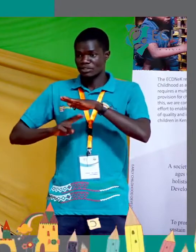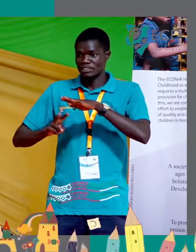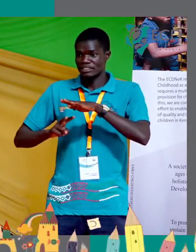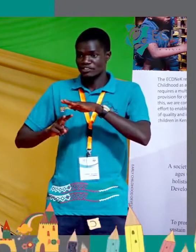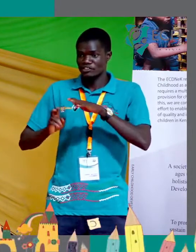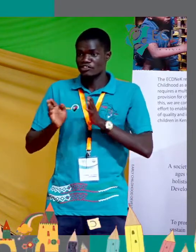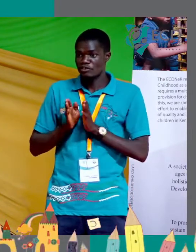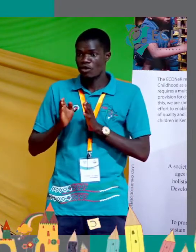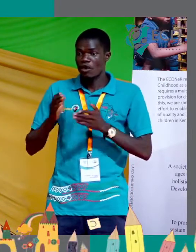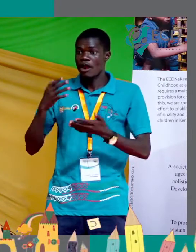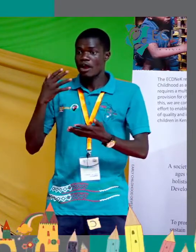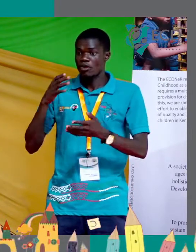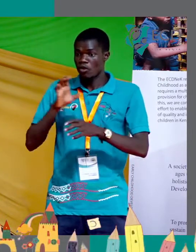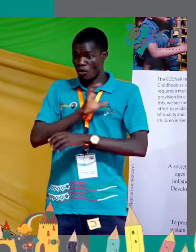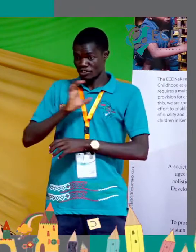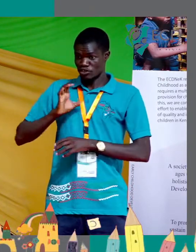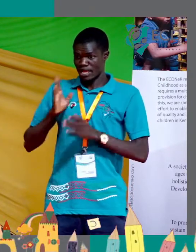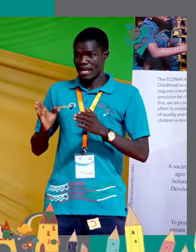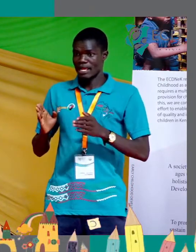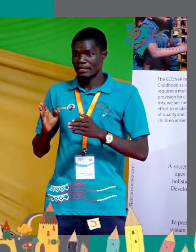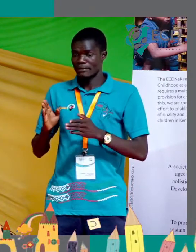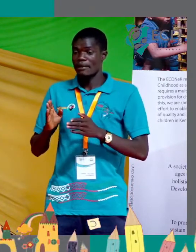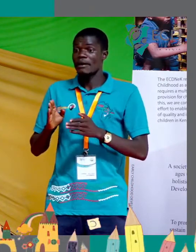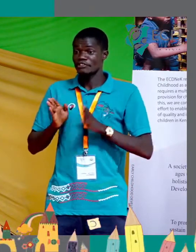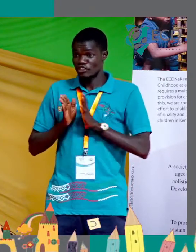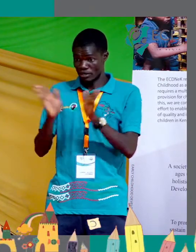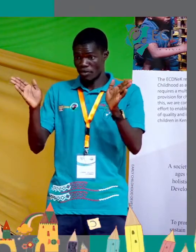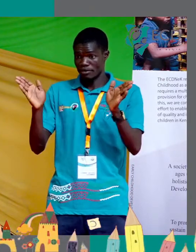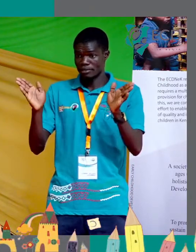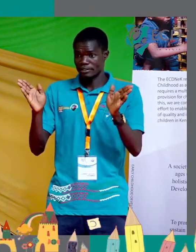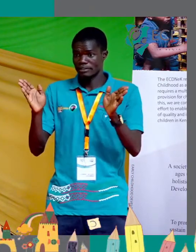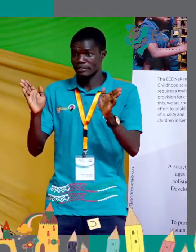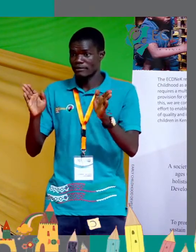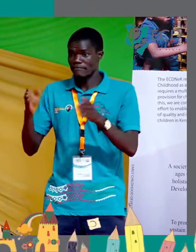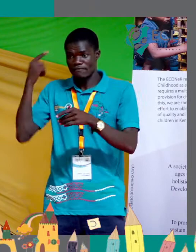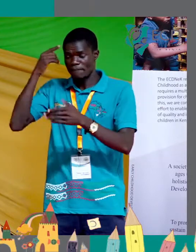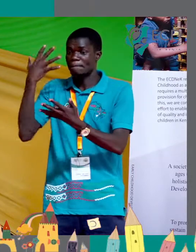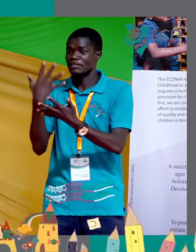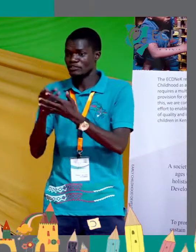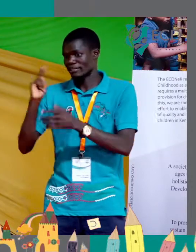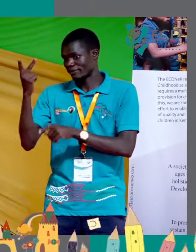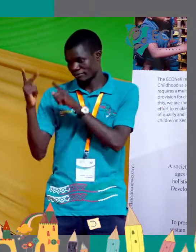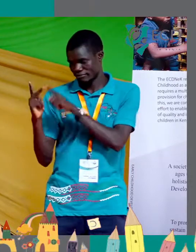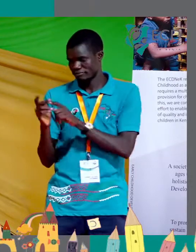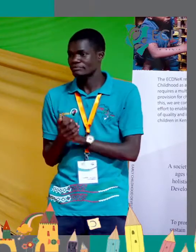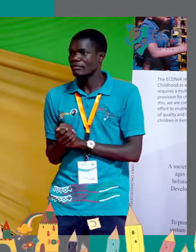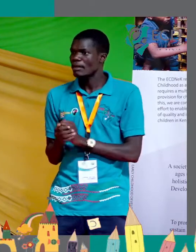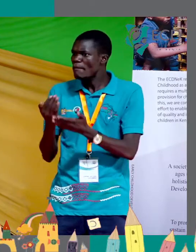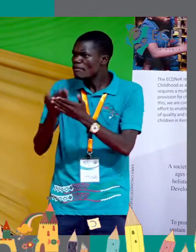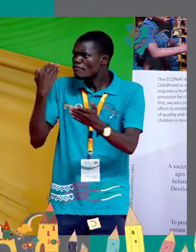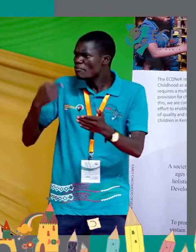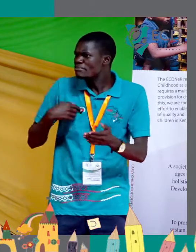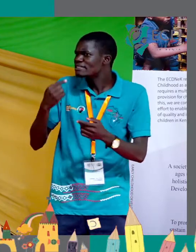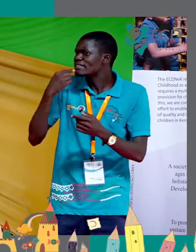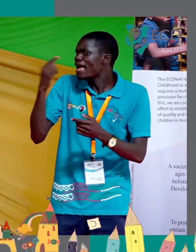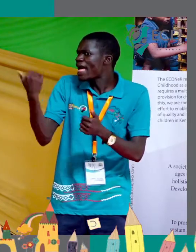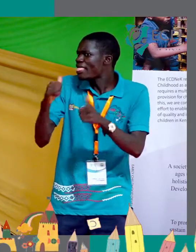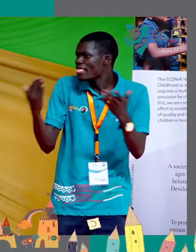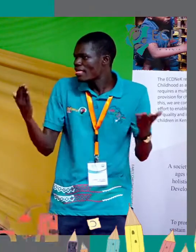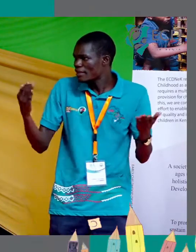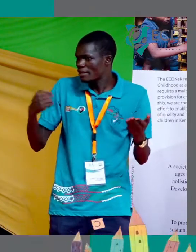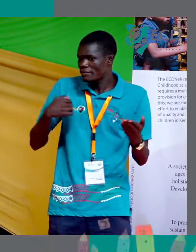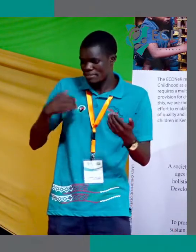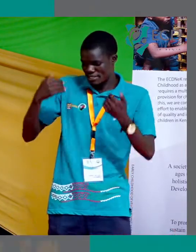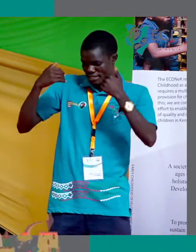greetings for our Commissioner General of Prisons, Mr. Wycliffe Ogalo, who has said that before I say anything, I should say that I'm